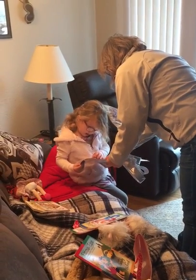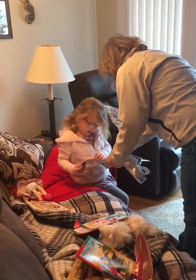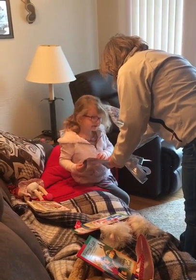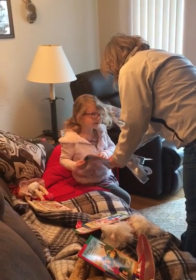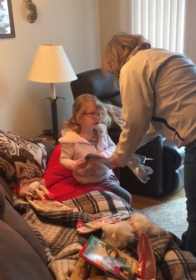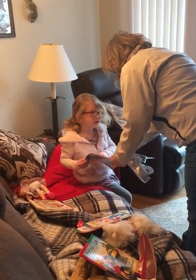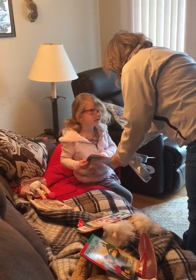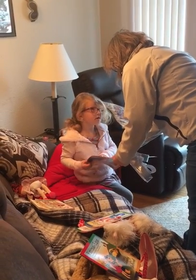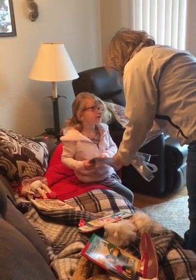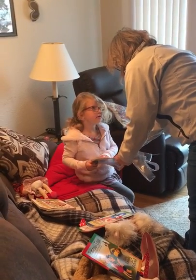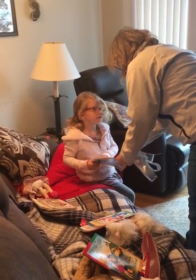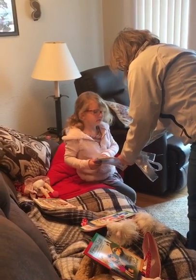Aunt Stacey? That's her.